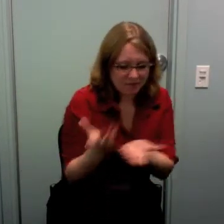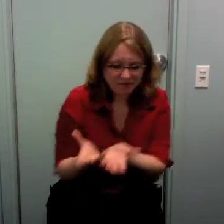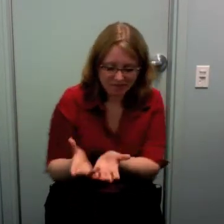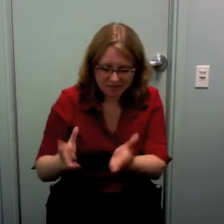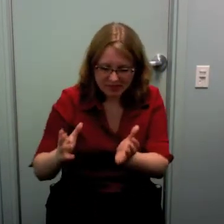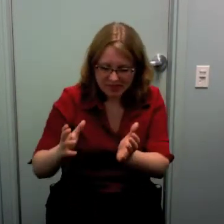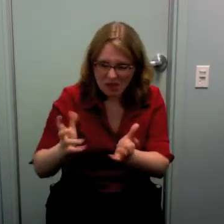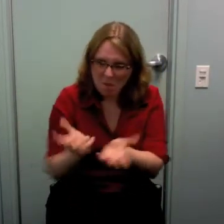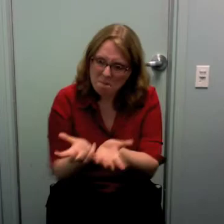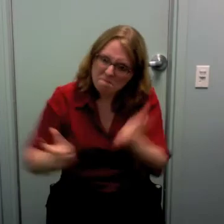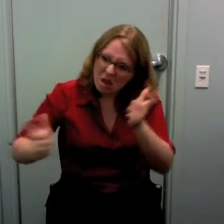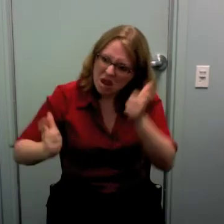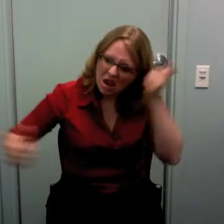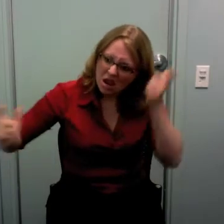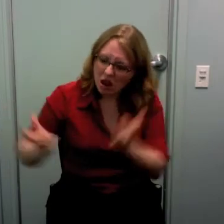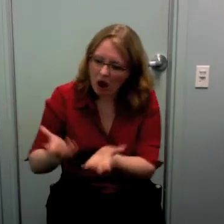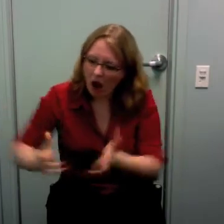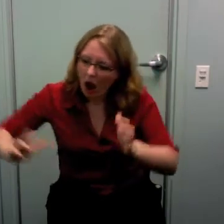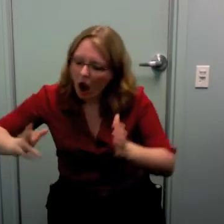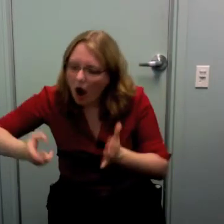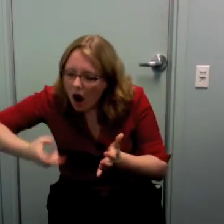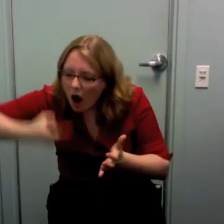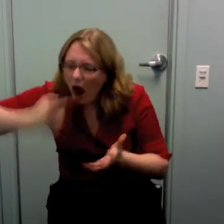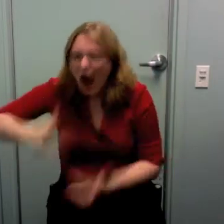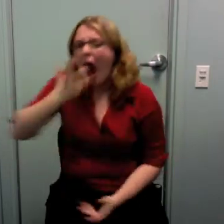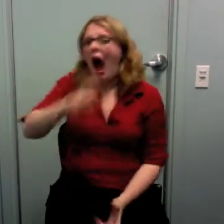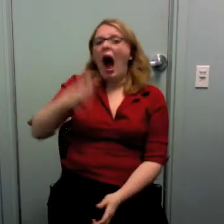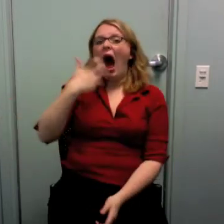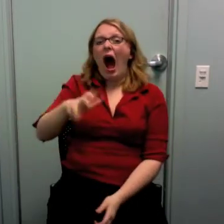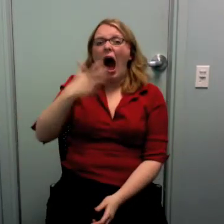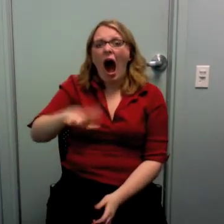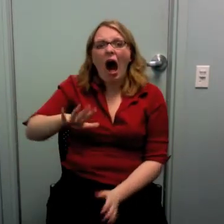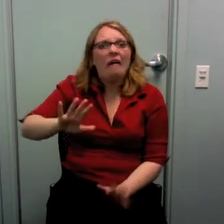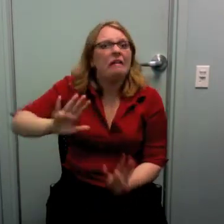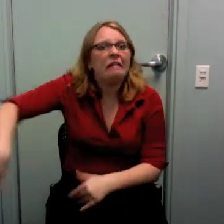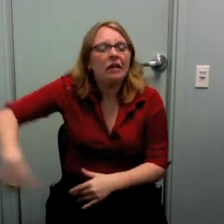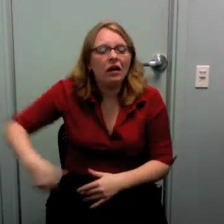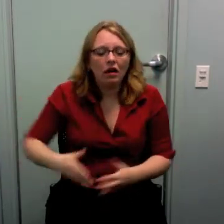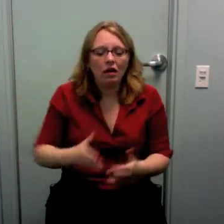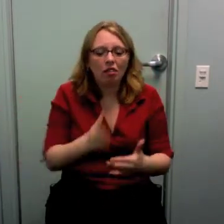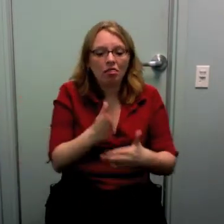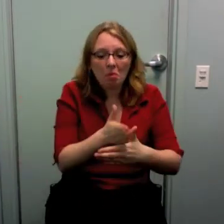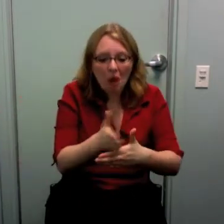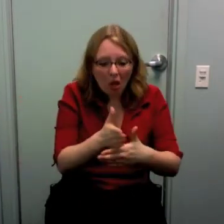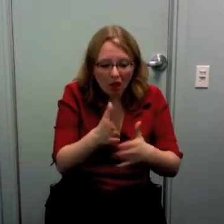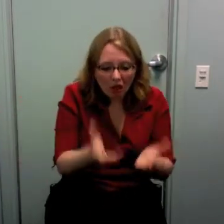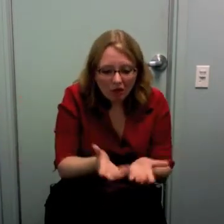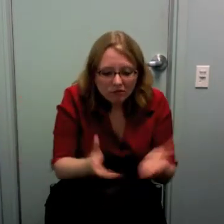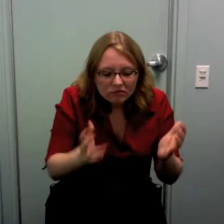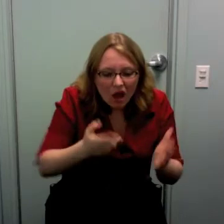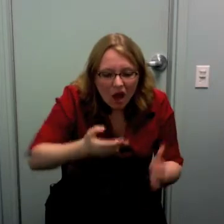her. And then she tasted the porridge of the middle bear, and that was too cold for